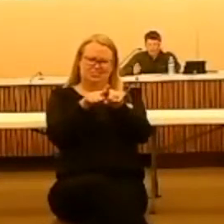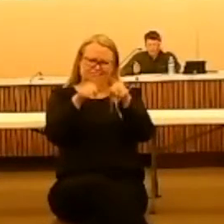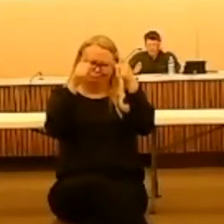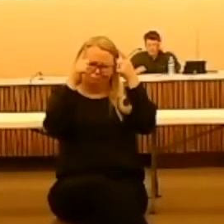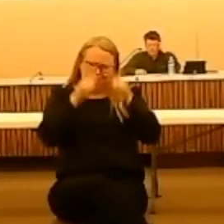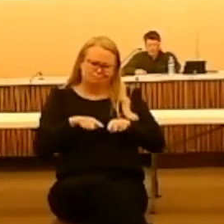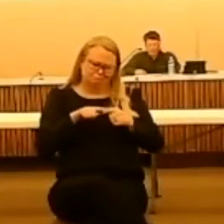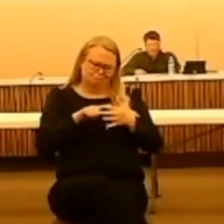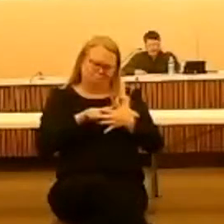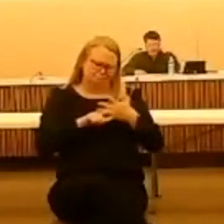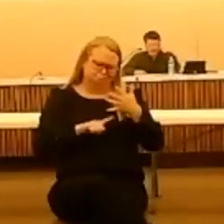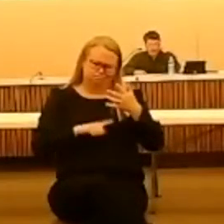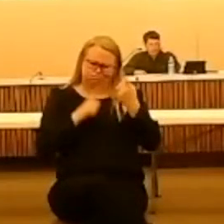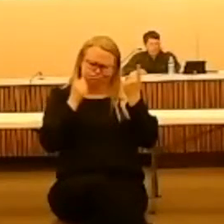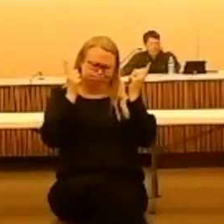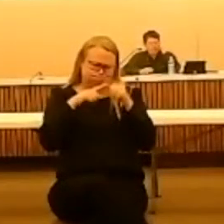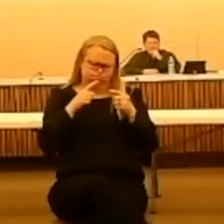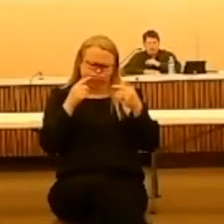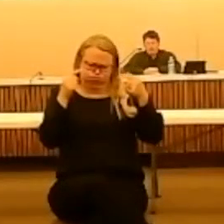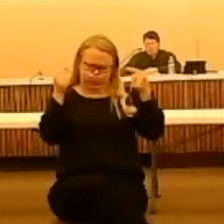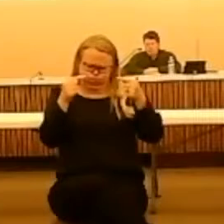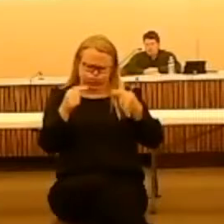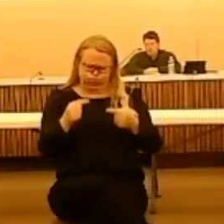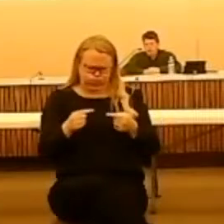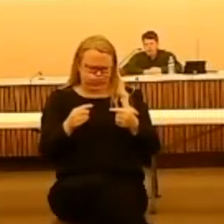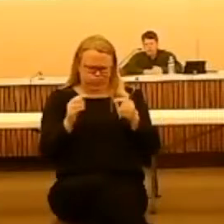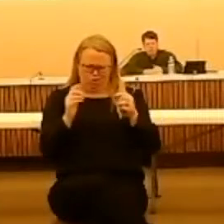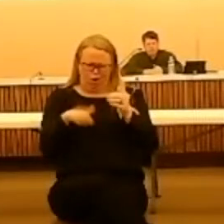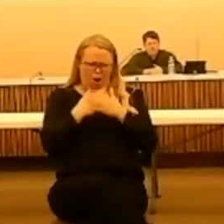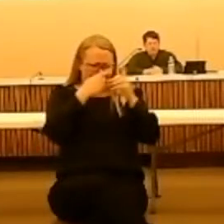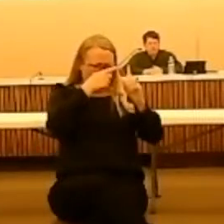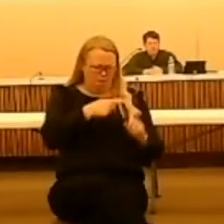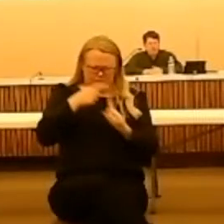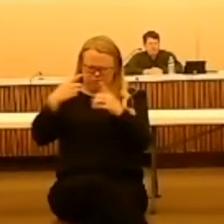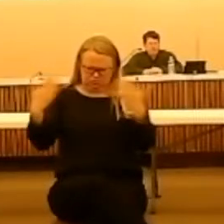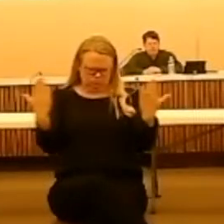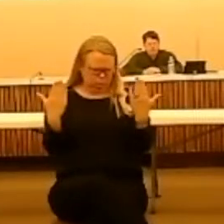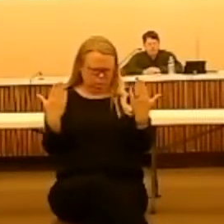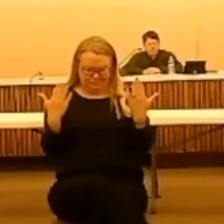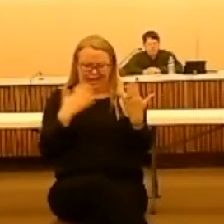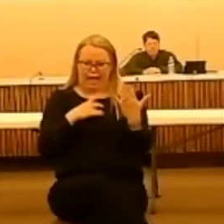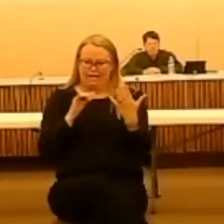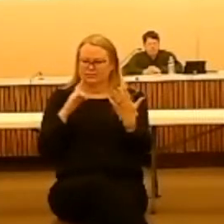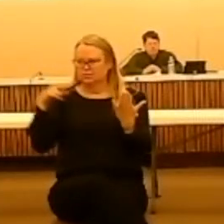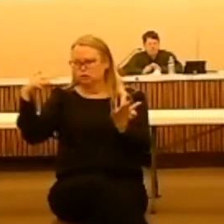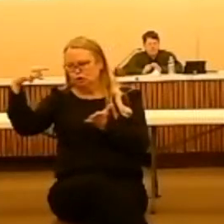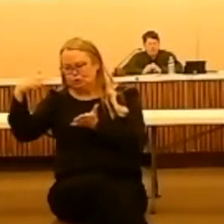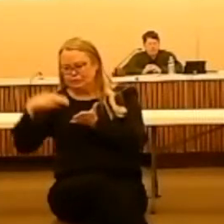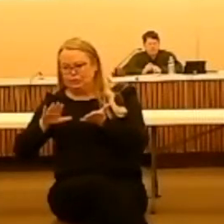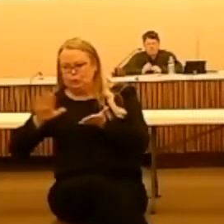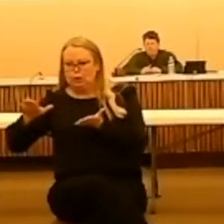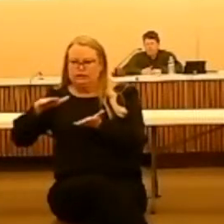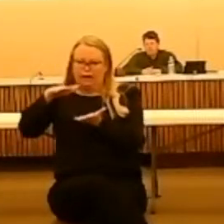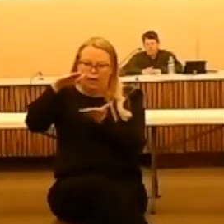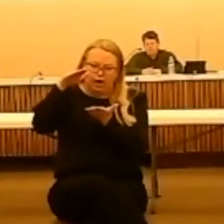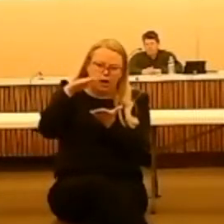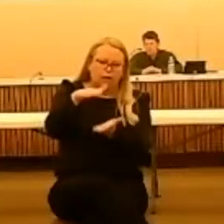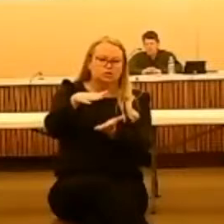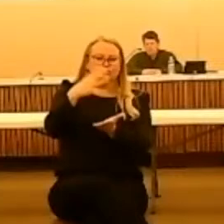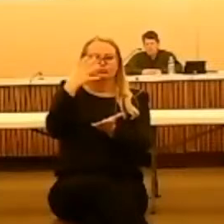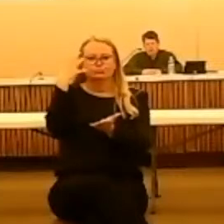Riverton. So I've done like I said, an extensive amount of research. It was difficult because a lot of the stuff